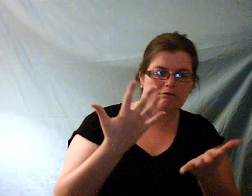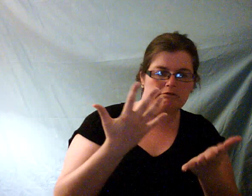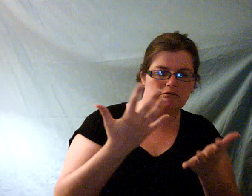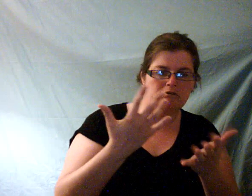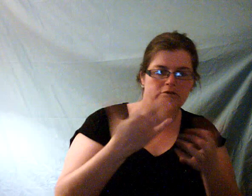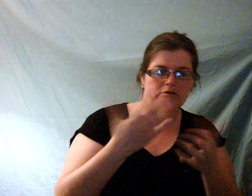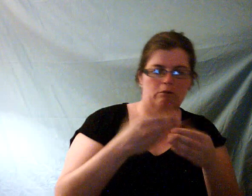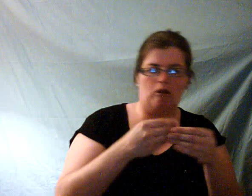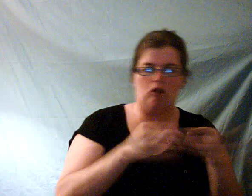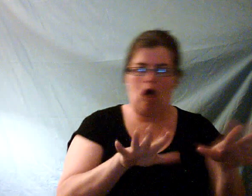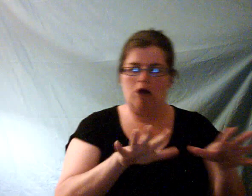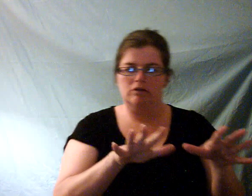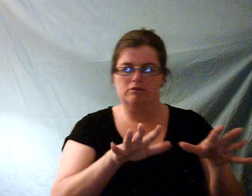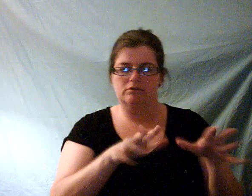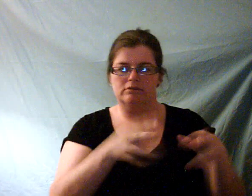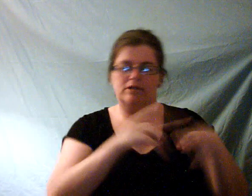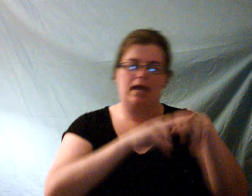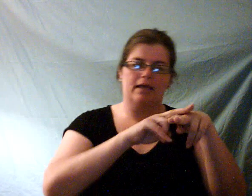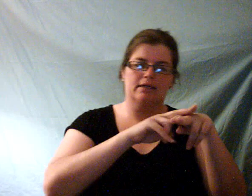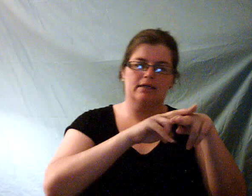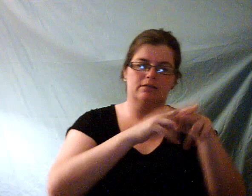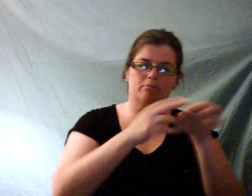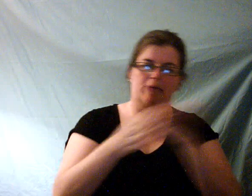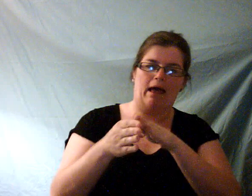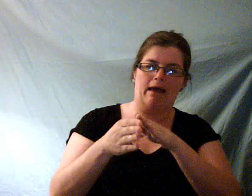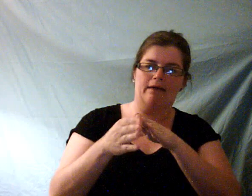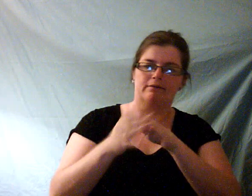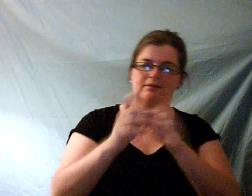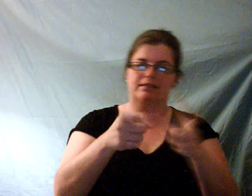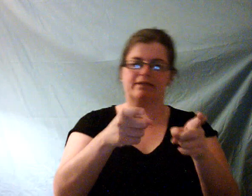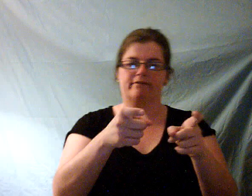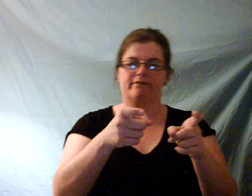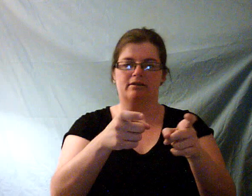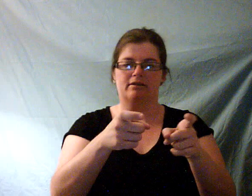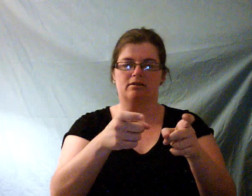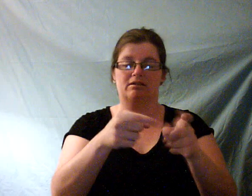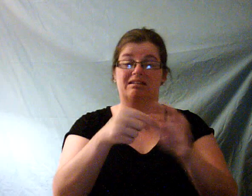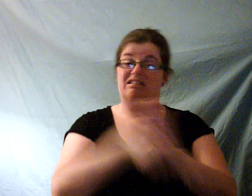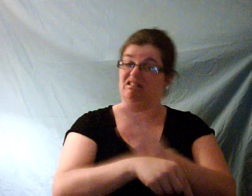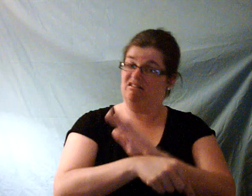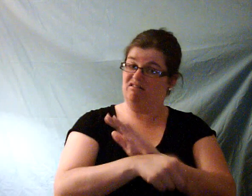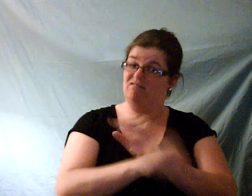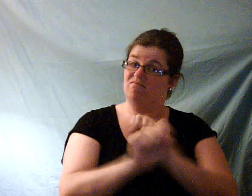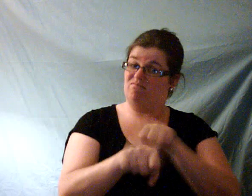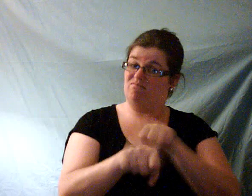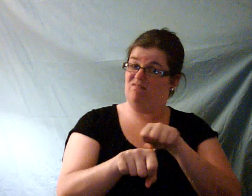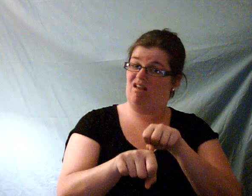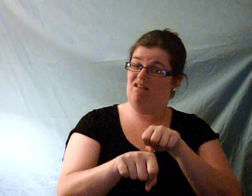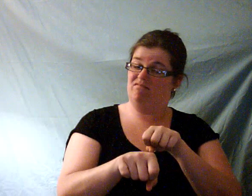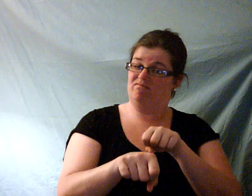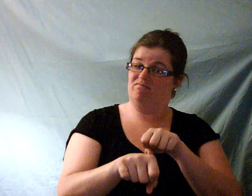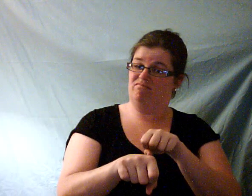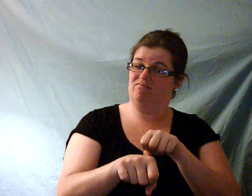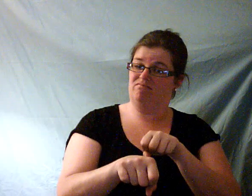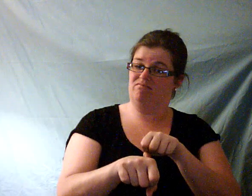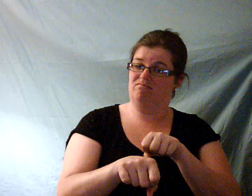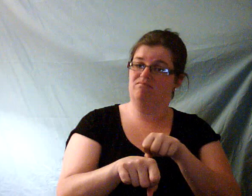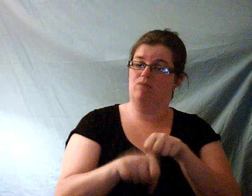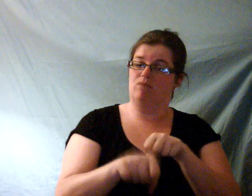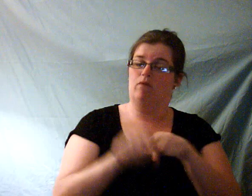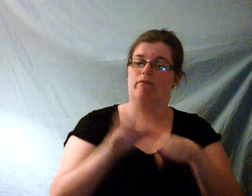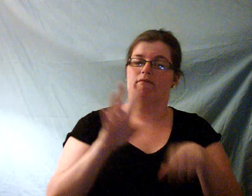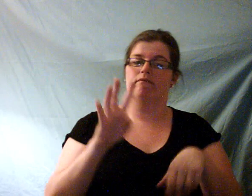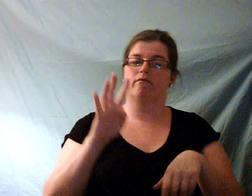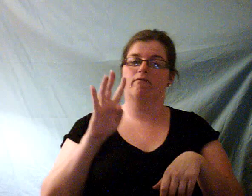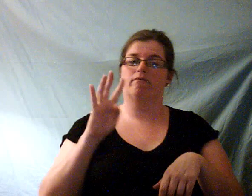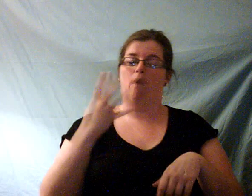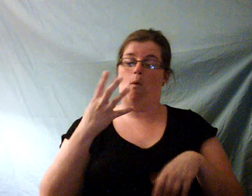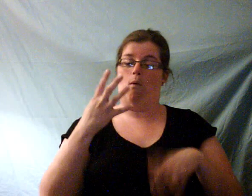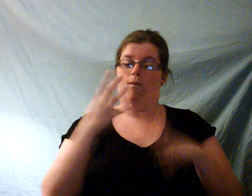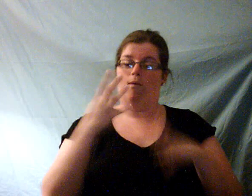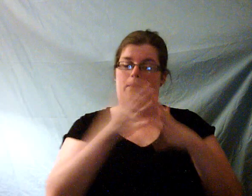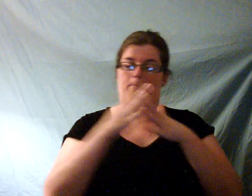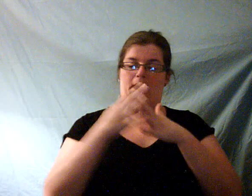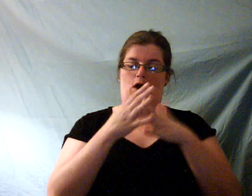lost, gained, planned, given, and we can even kill it. The fourth American value that Cole talks about is